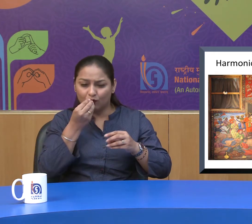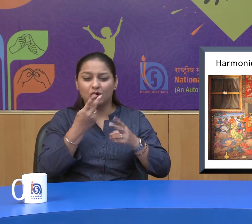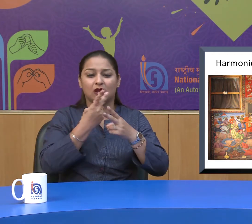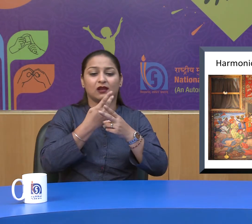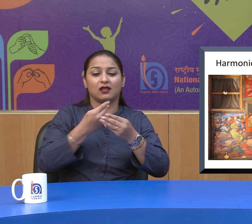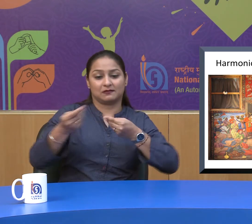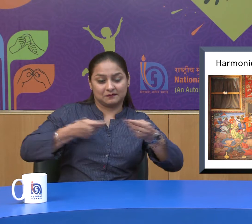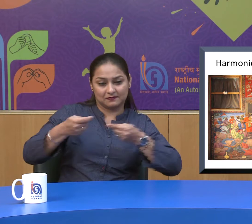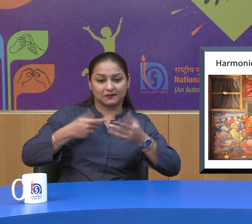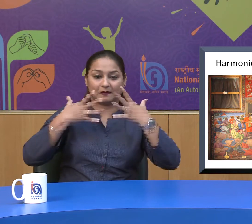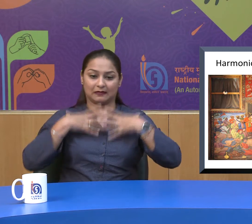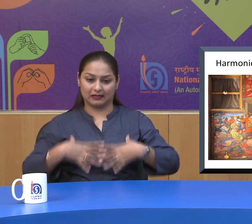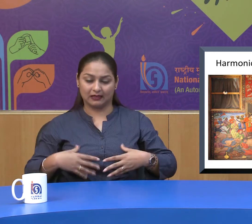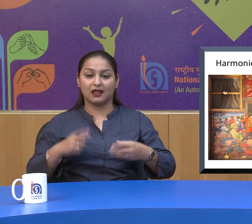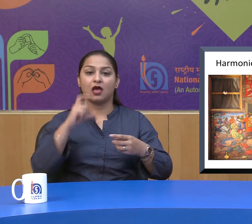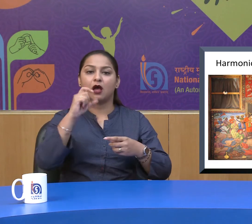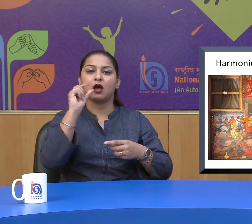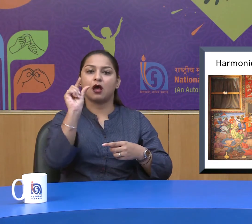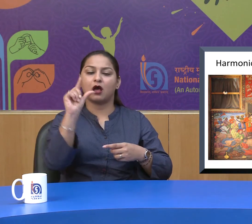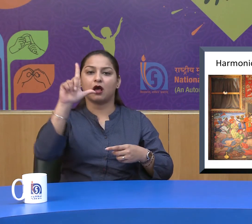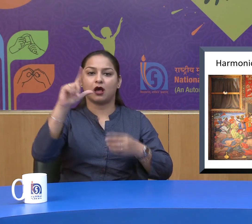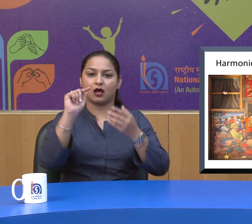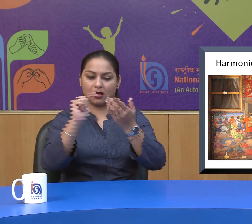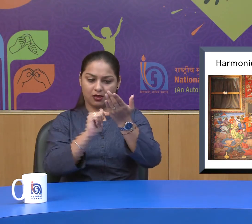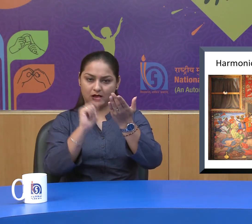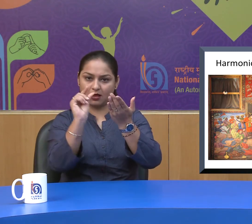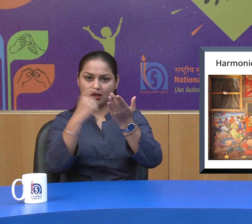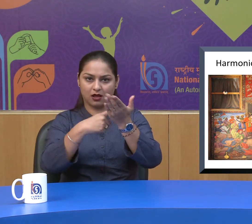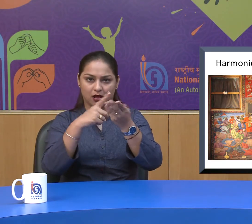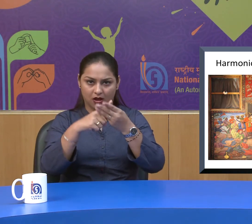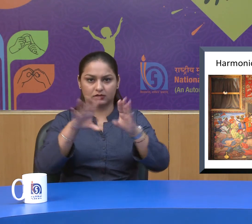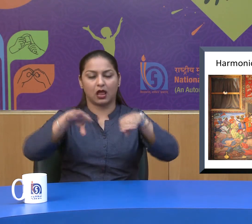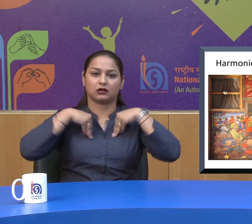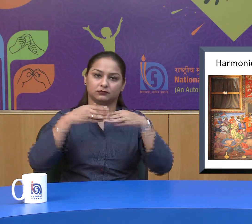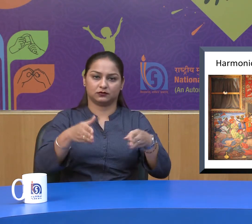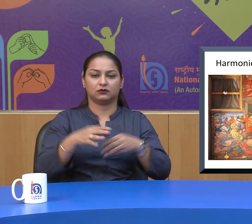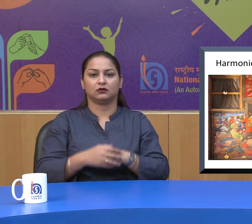and culture so well that it was difficult to distinguish one from the